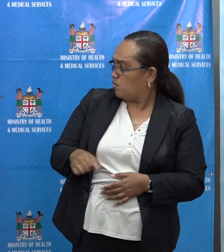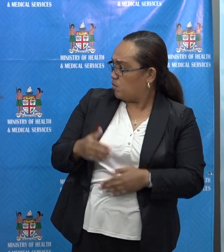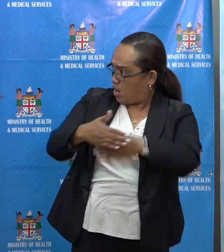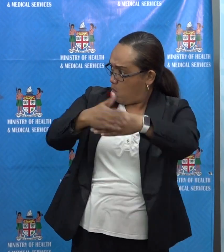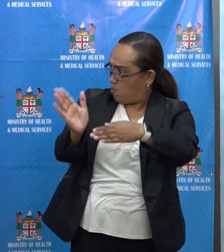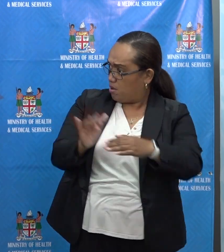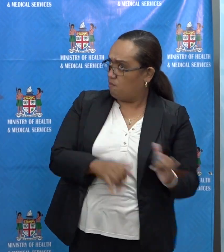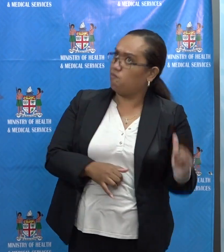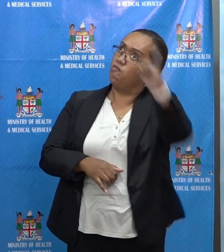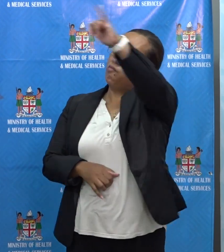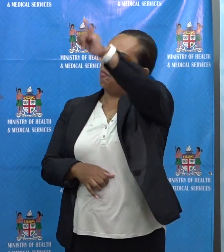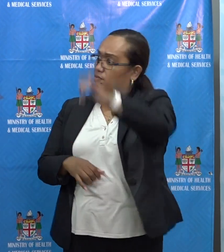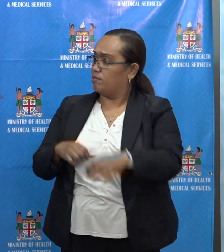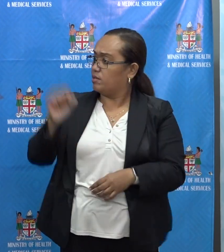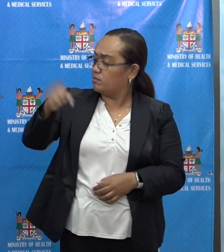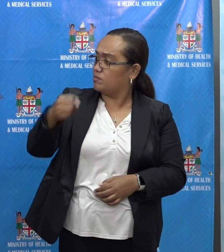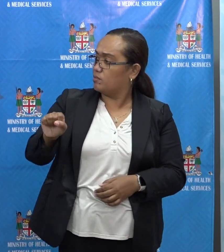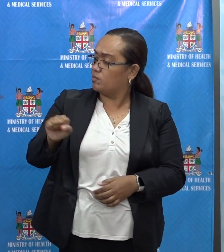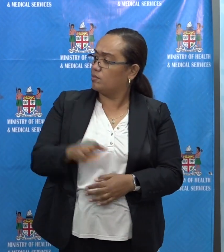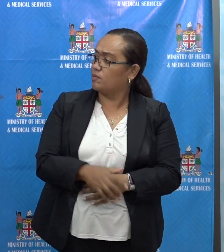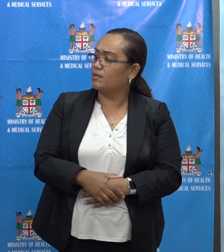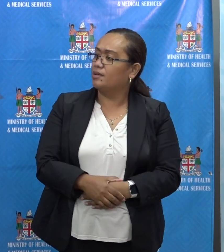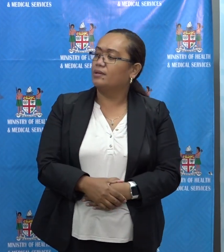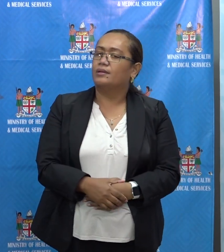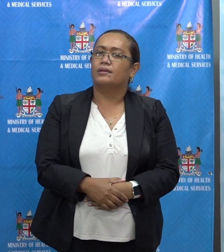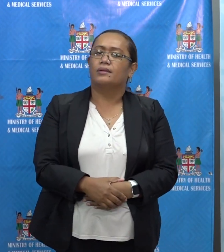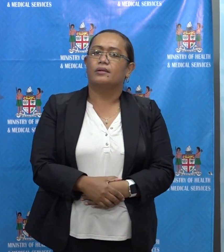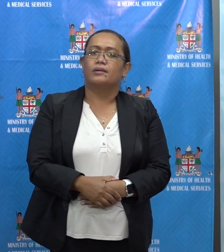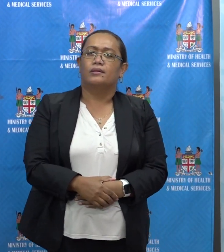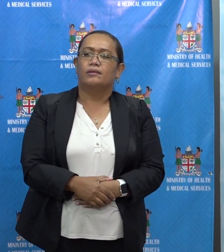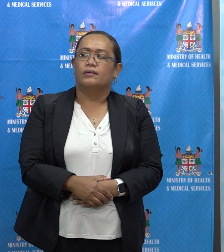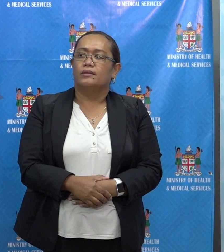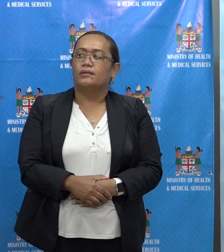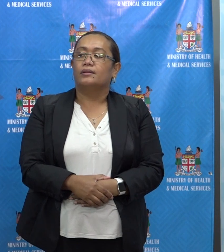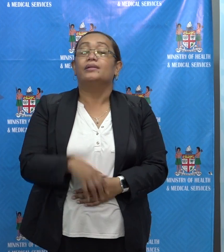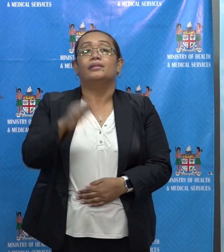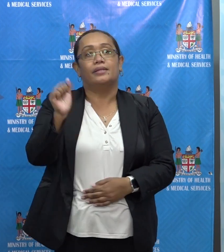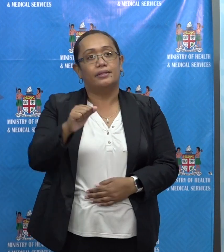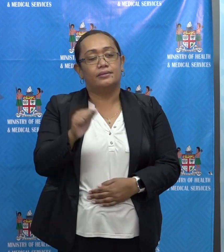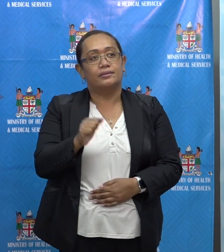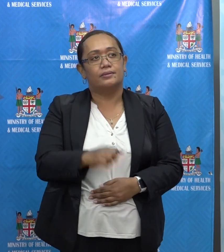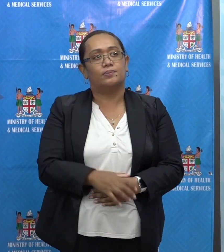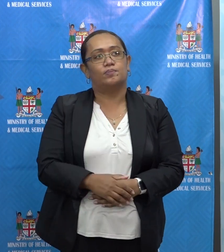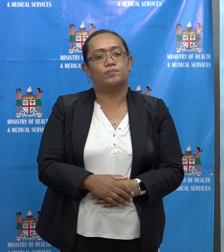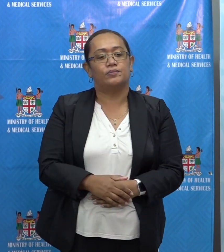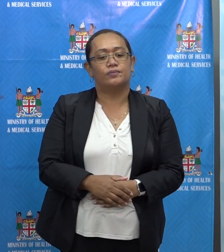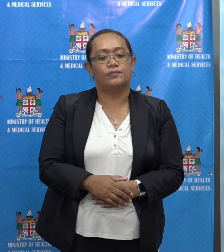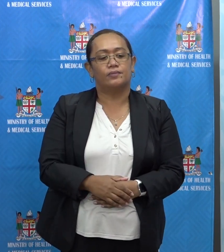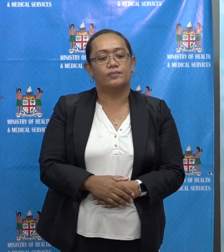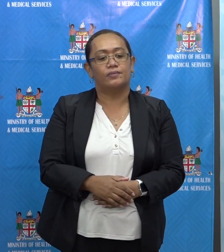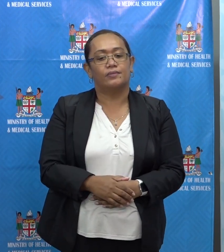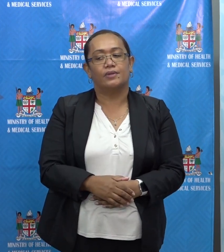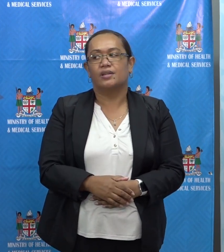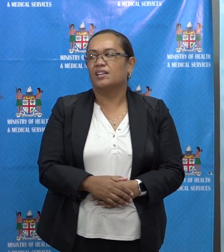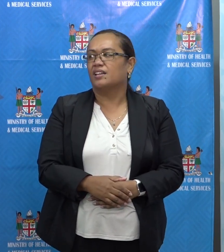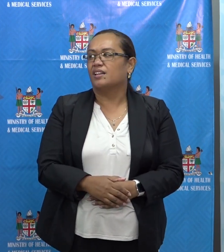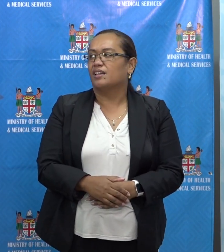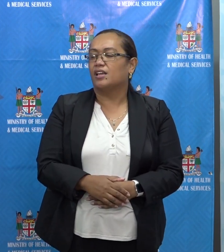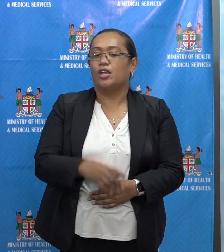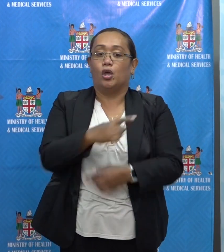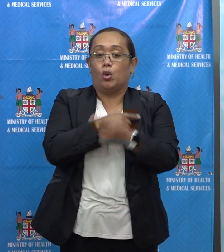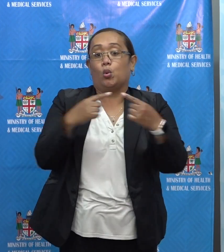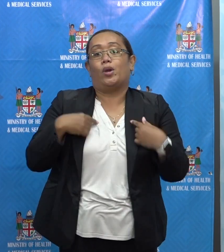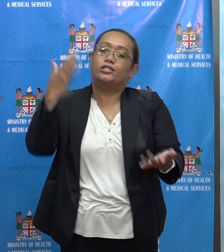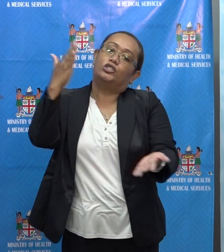Yes, we, as you mentioned, we have stopped